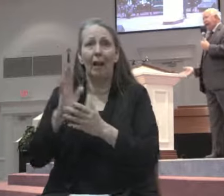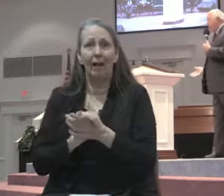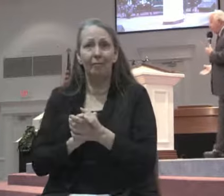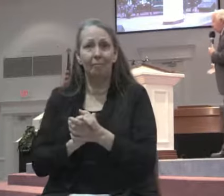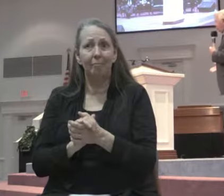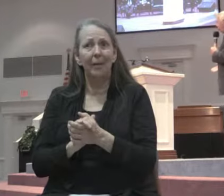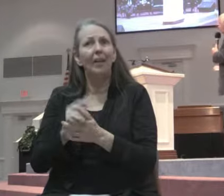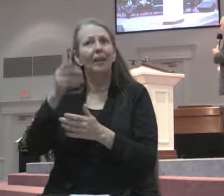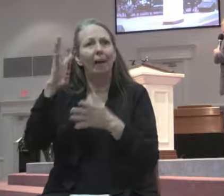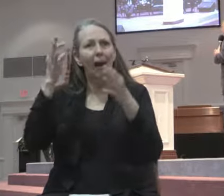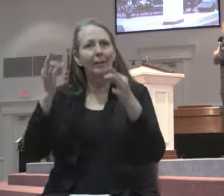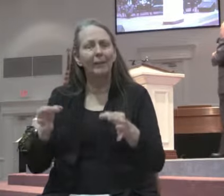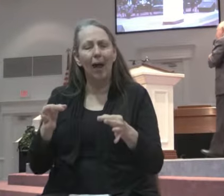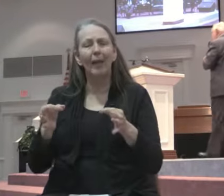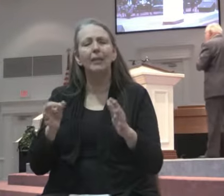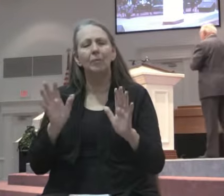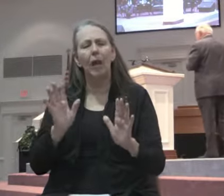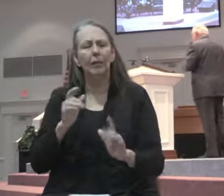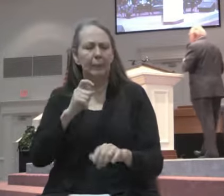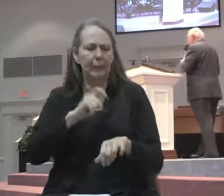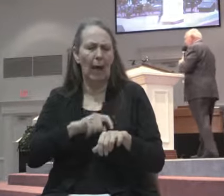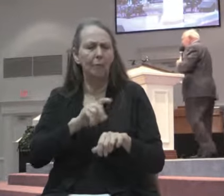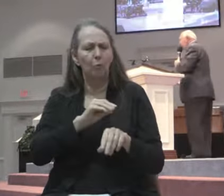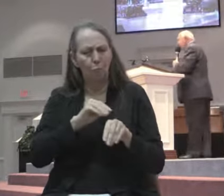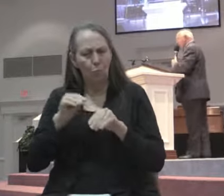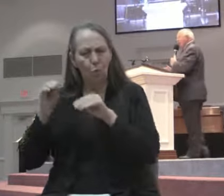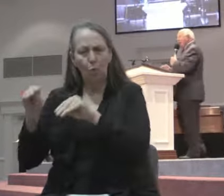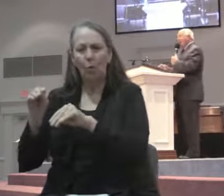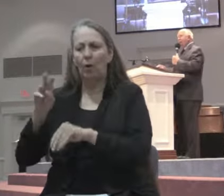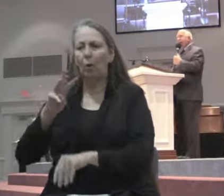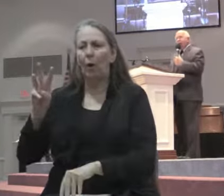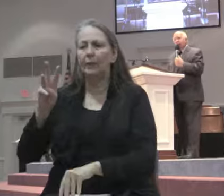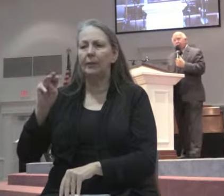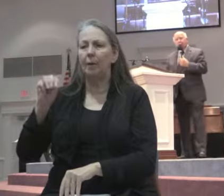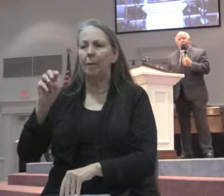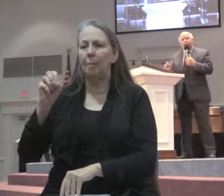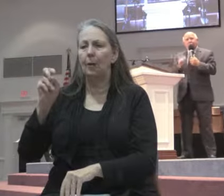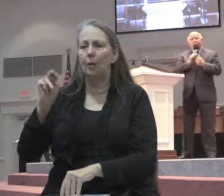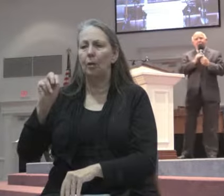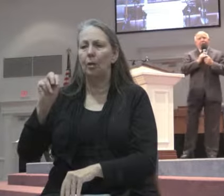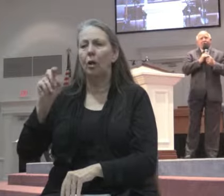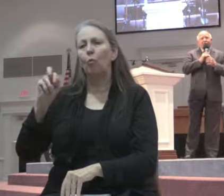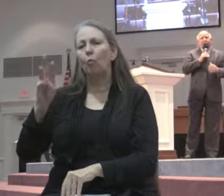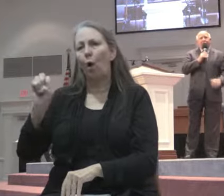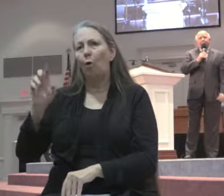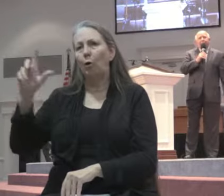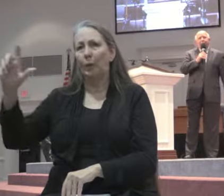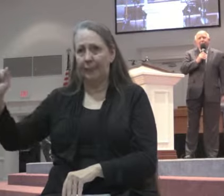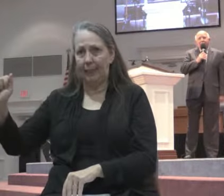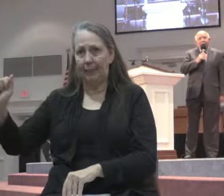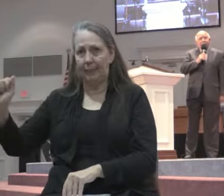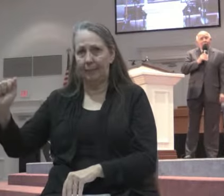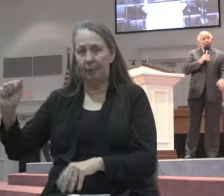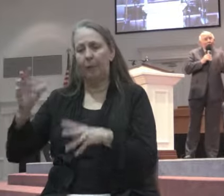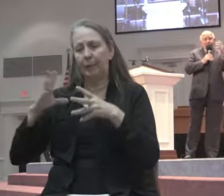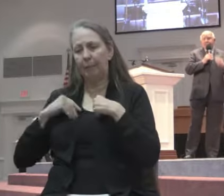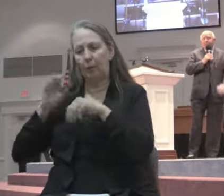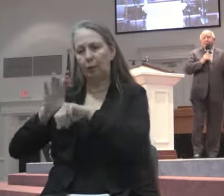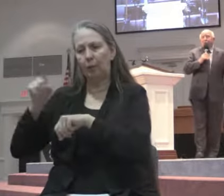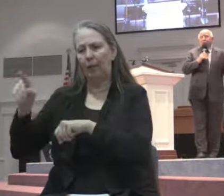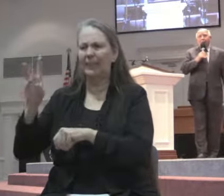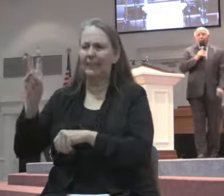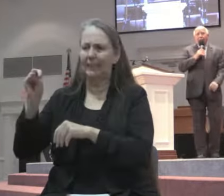God decided to move us from there. We went to West Monroe, Louisiana, and took a church with about 60 people and saw